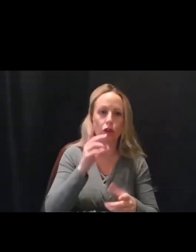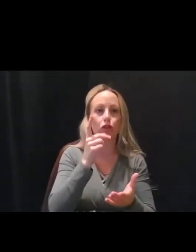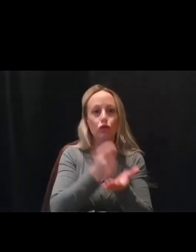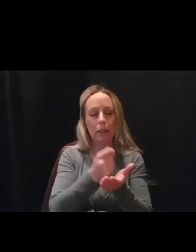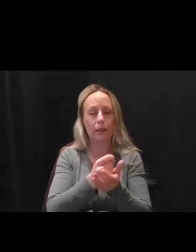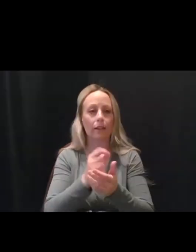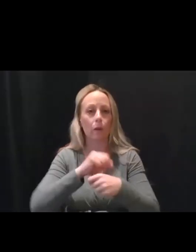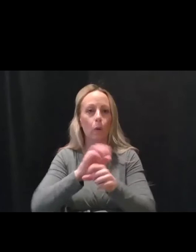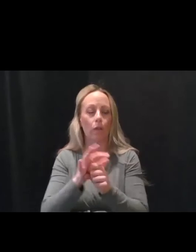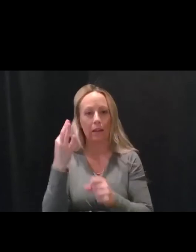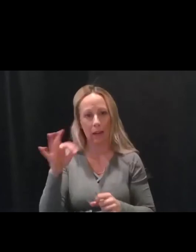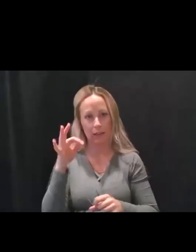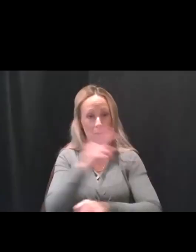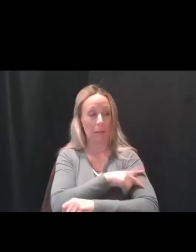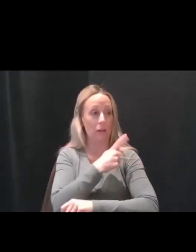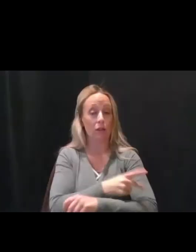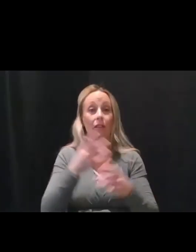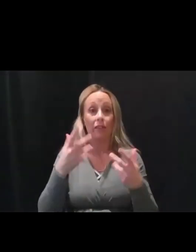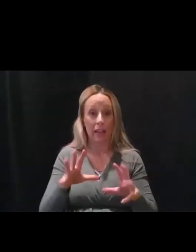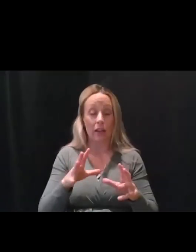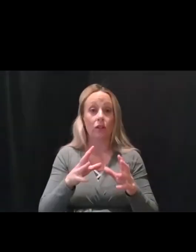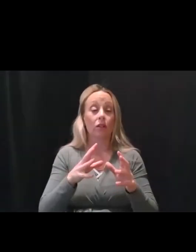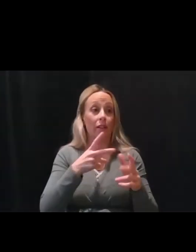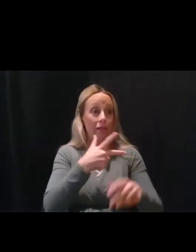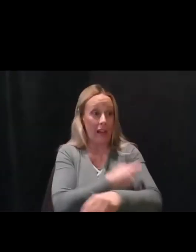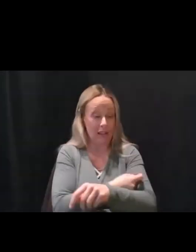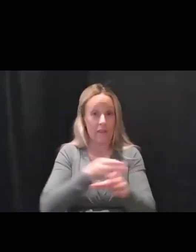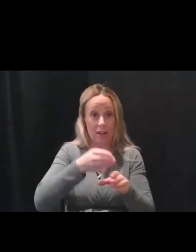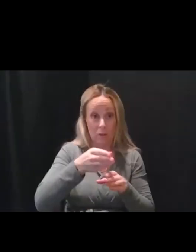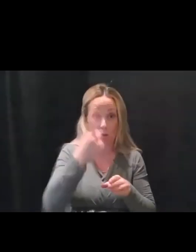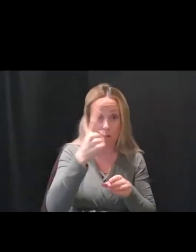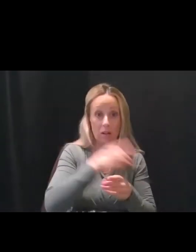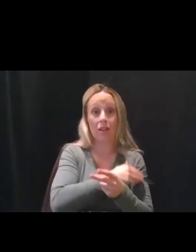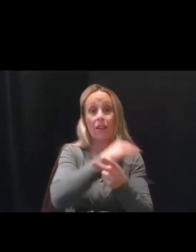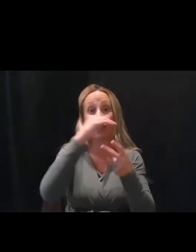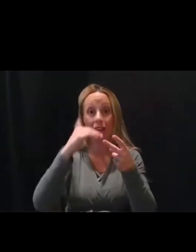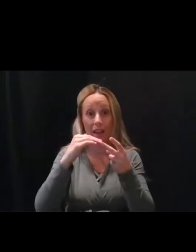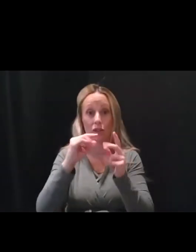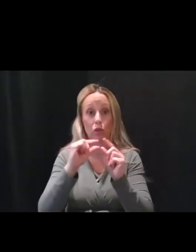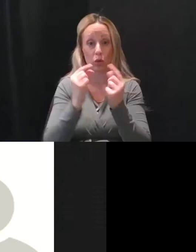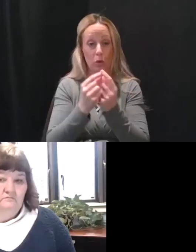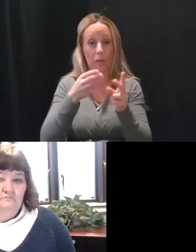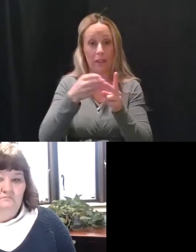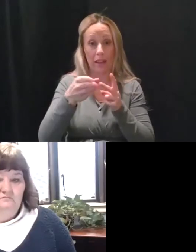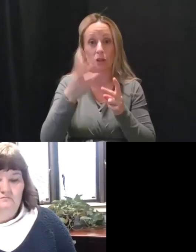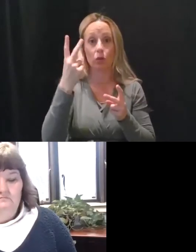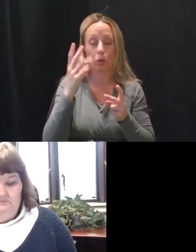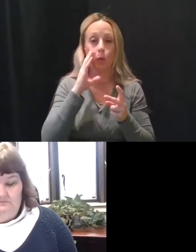patients. Once these groups have been vaccinated, the next group in the priority list will begin to receive the vaccine.